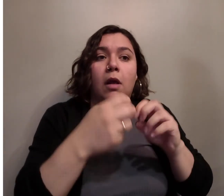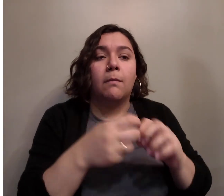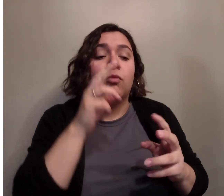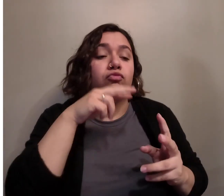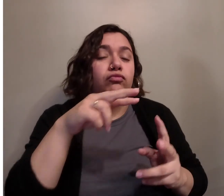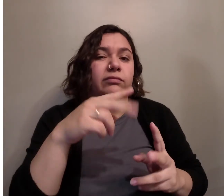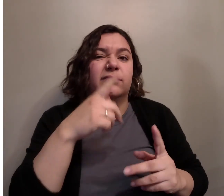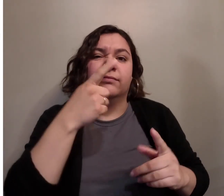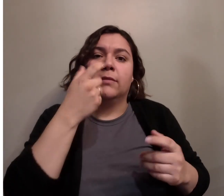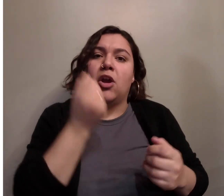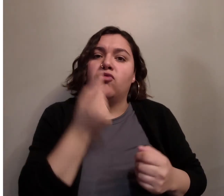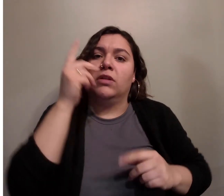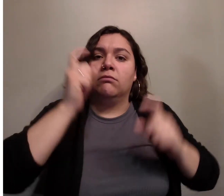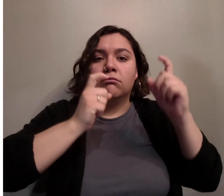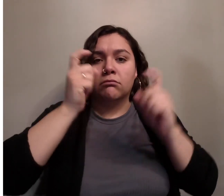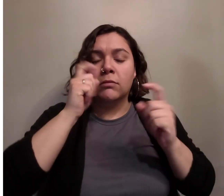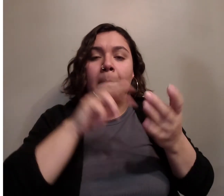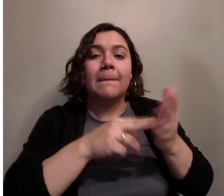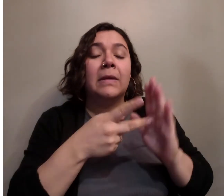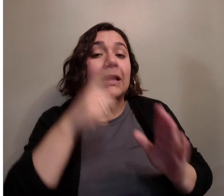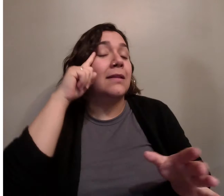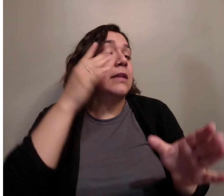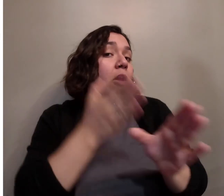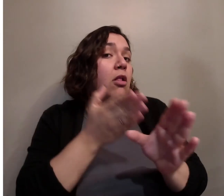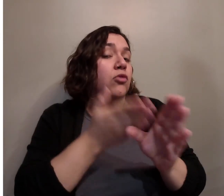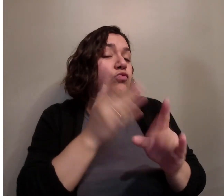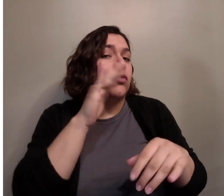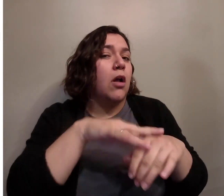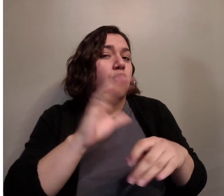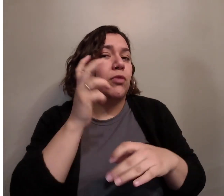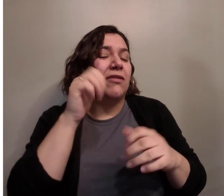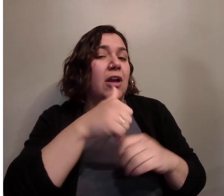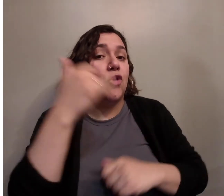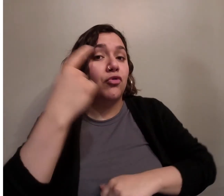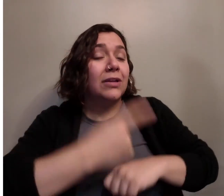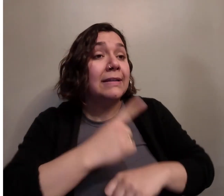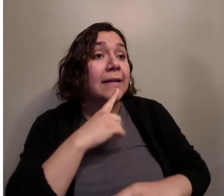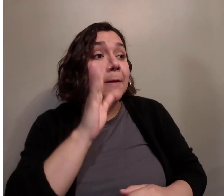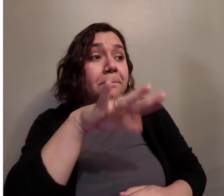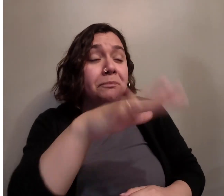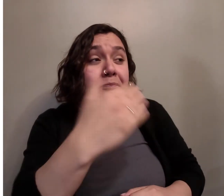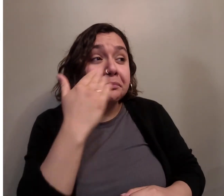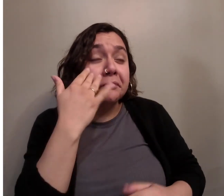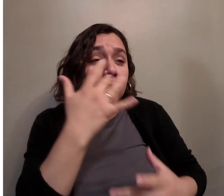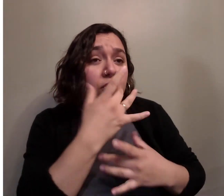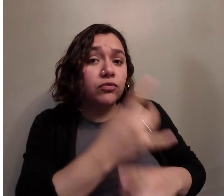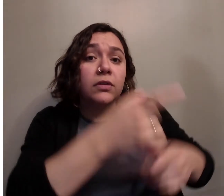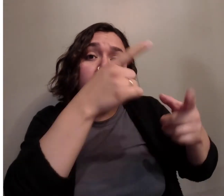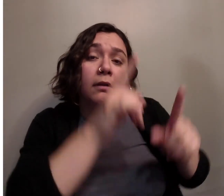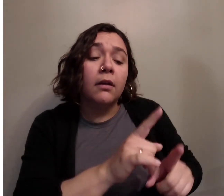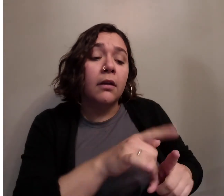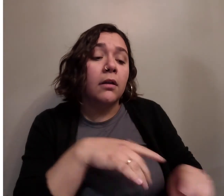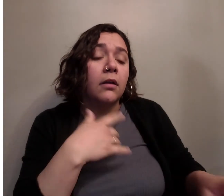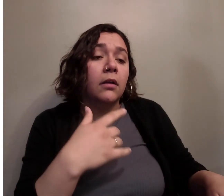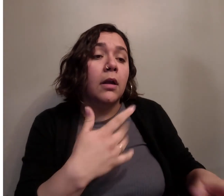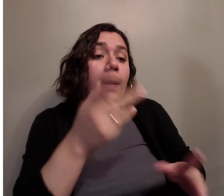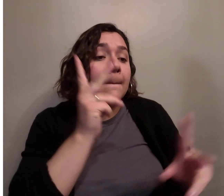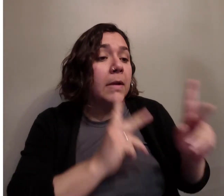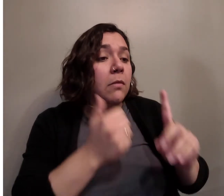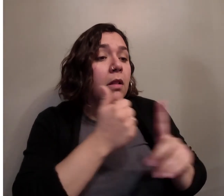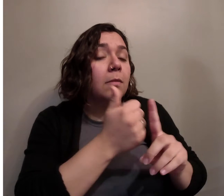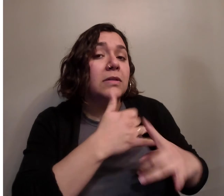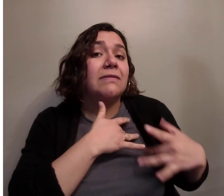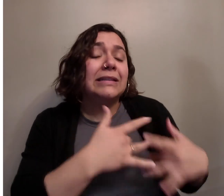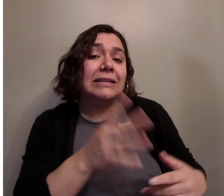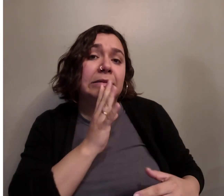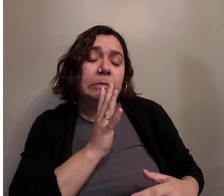trouble reading facial expressions. Now, this psychologist was on the radio the other day saying, you know, it's really interesting